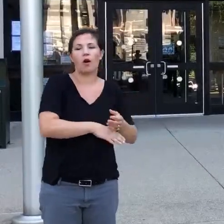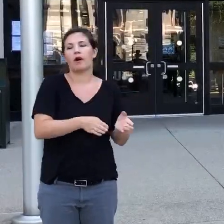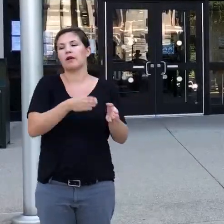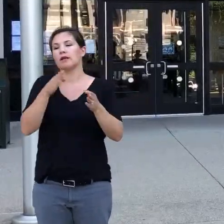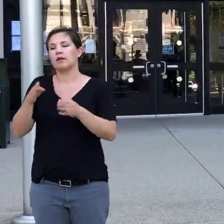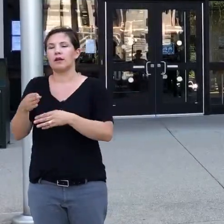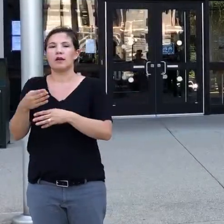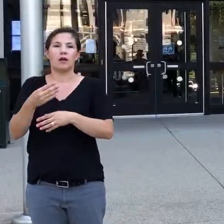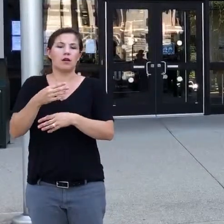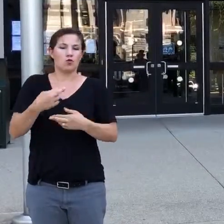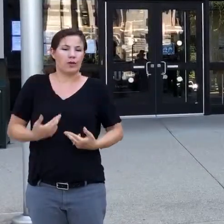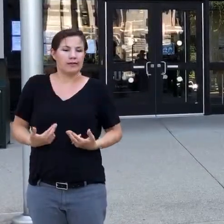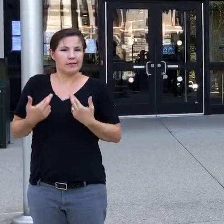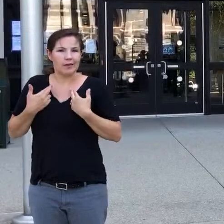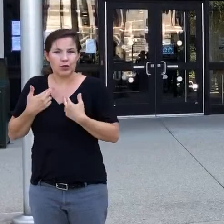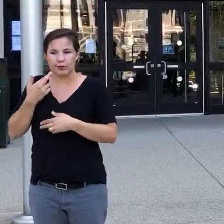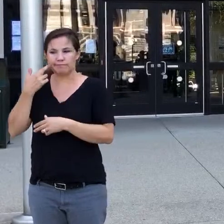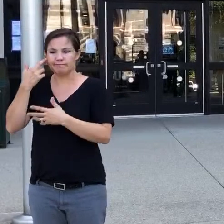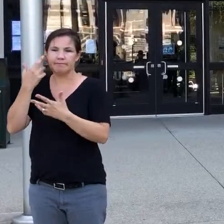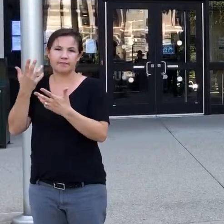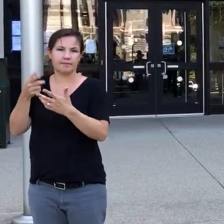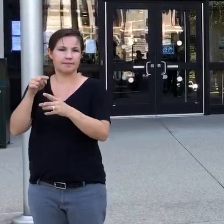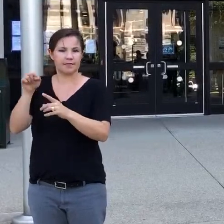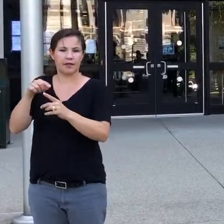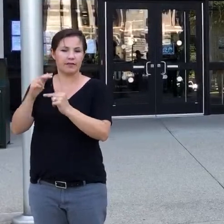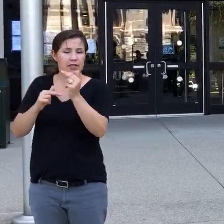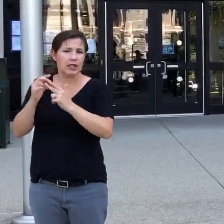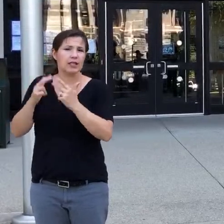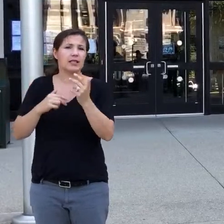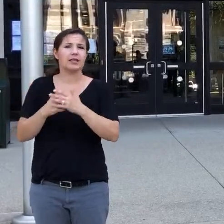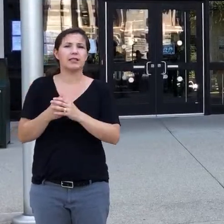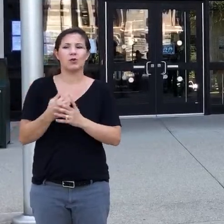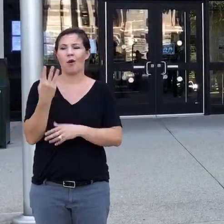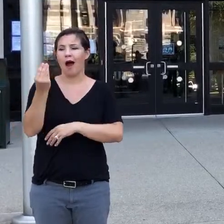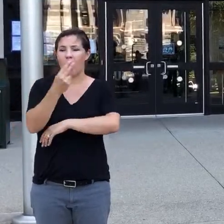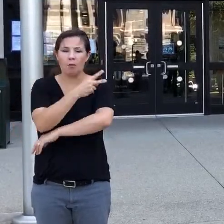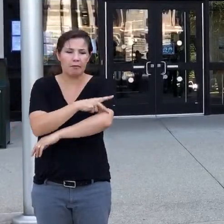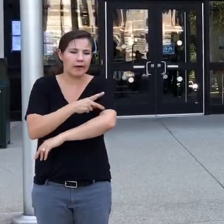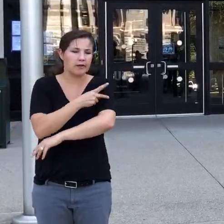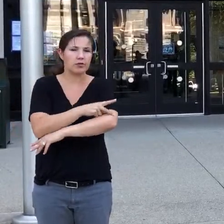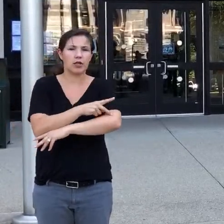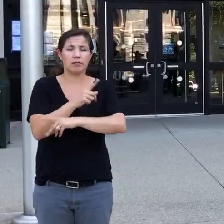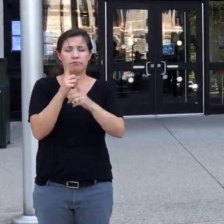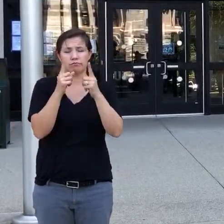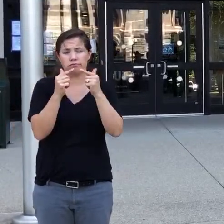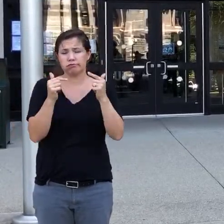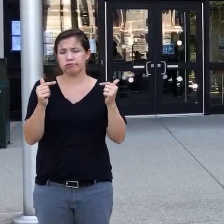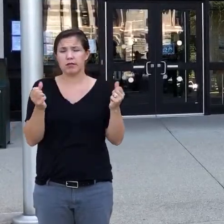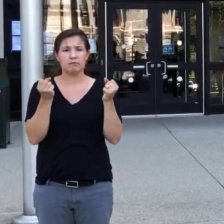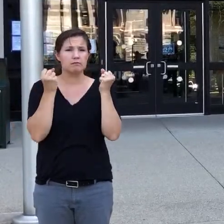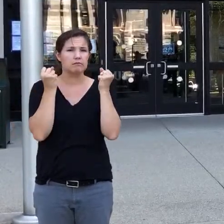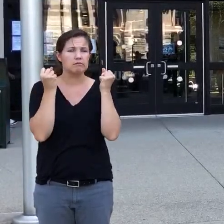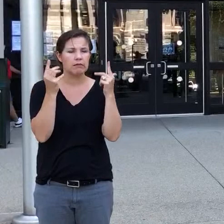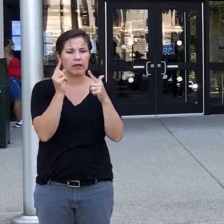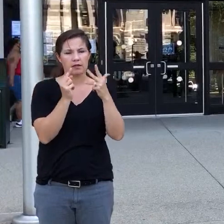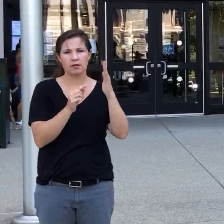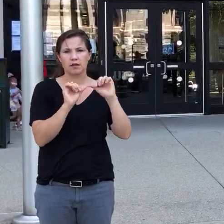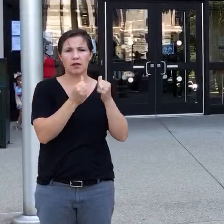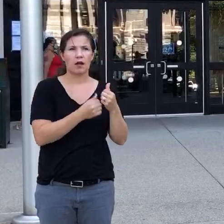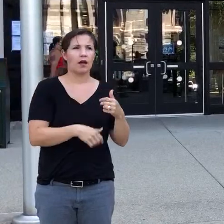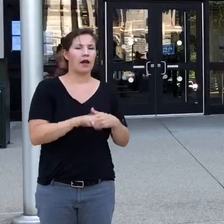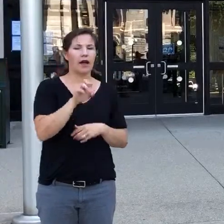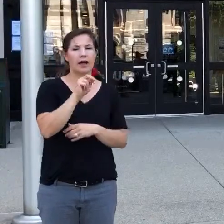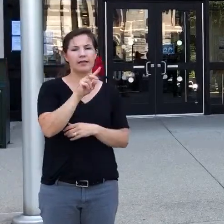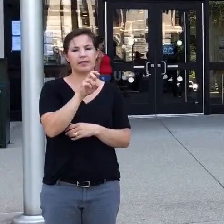residential facilities to outpatient, to all in between. And there's multiple agencies, as he mentioned, Endeavor, Best